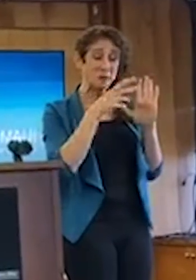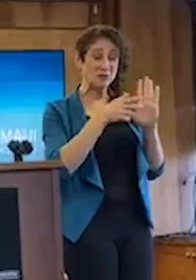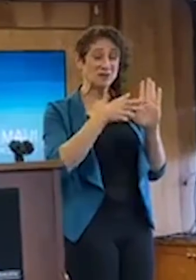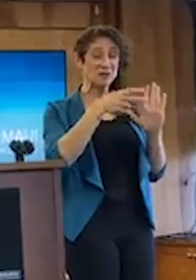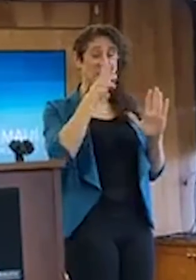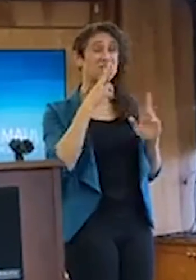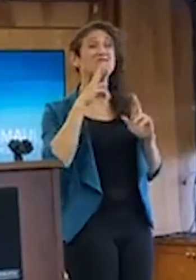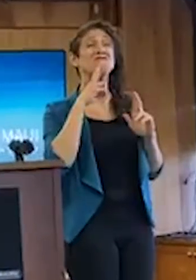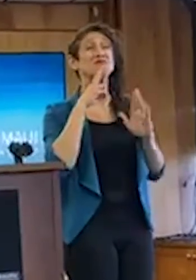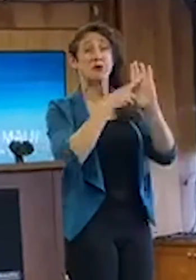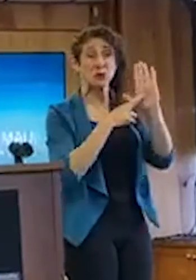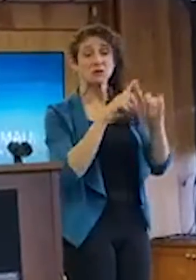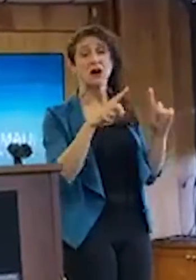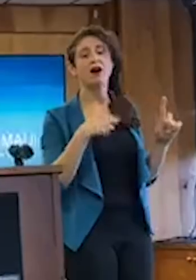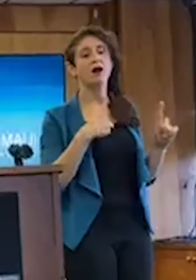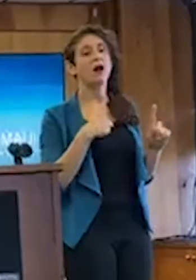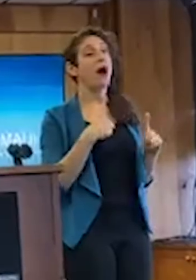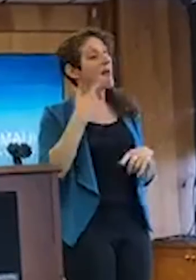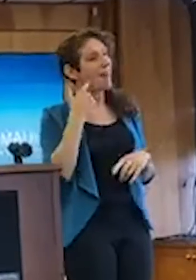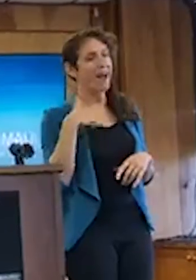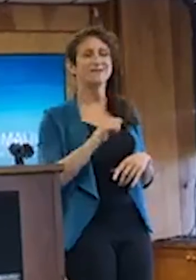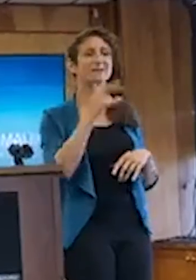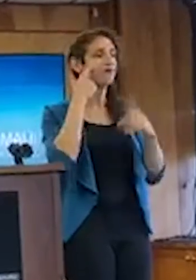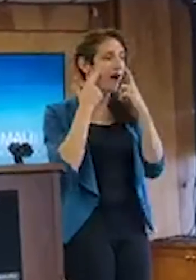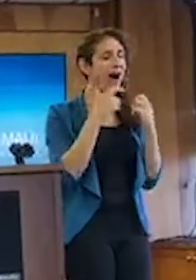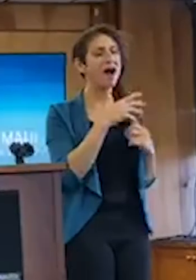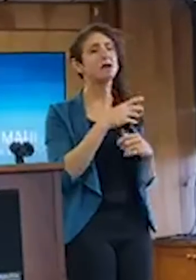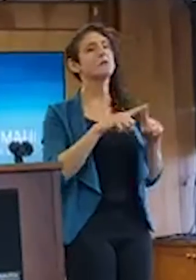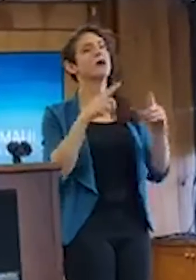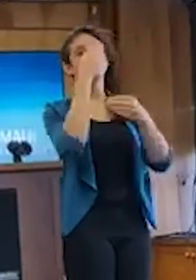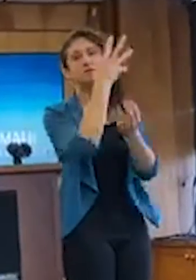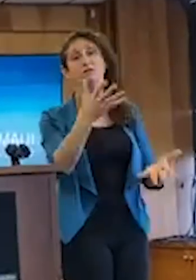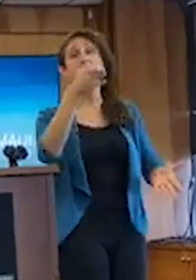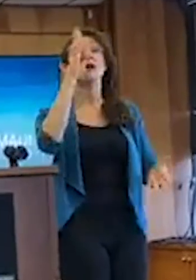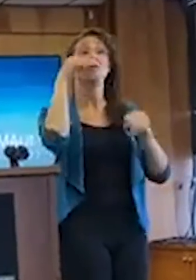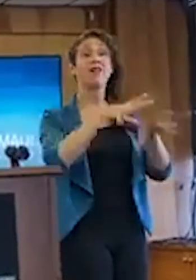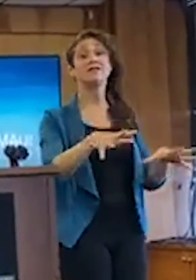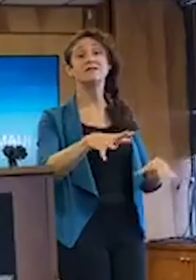To all of you, I say God bless, mahalo, and aloha.